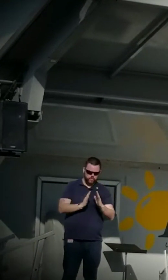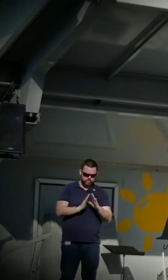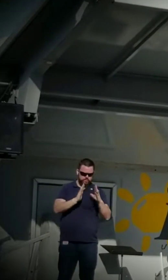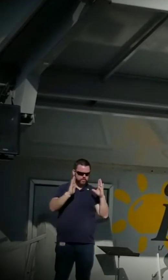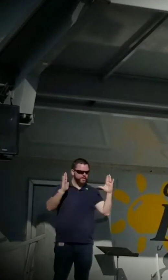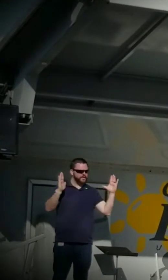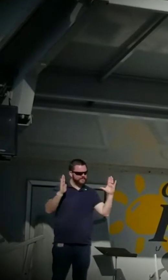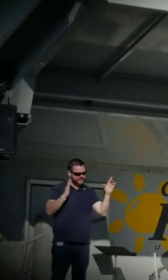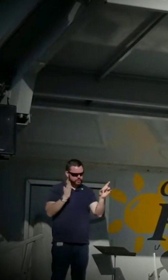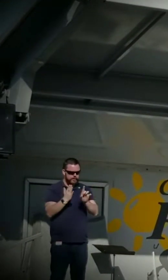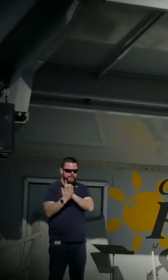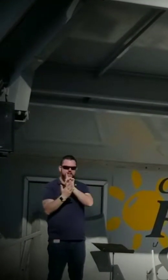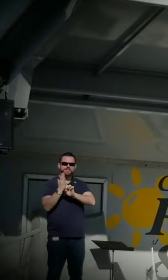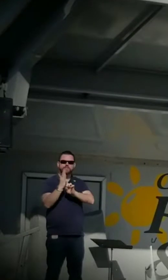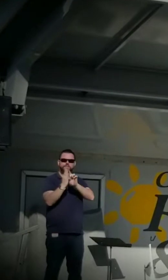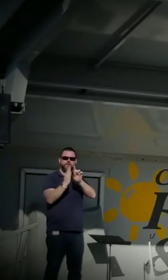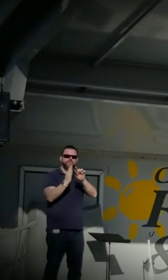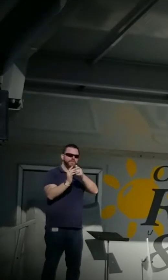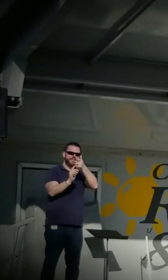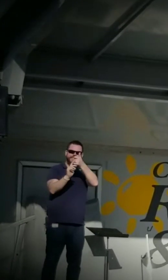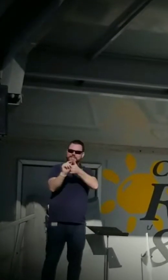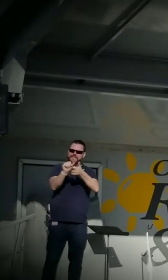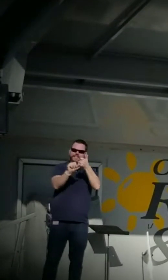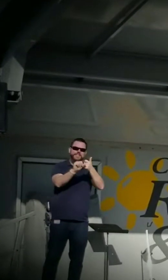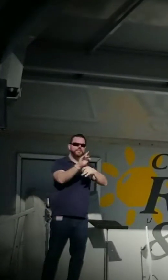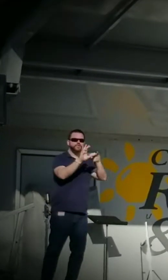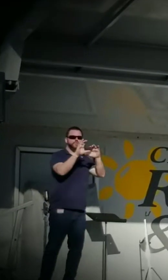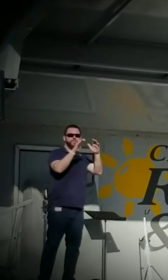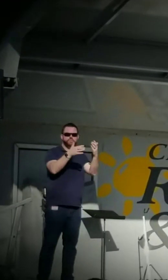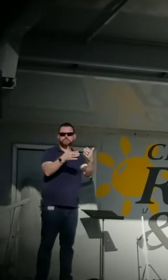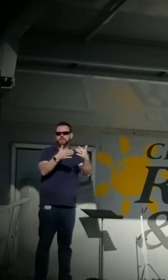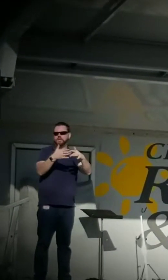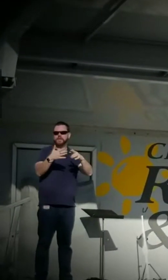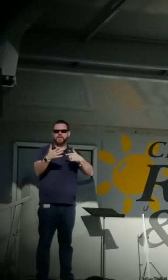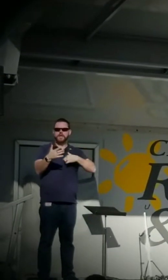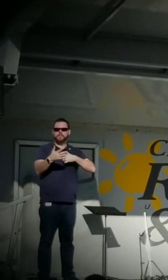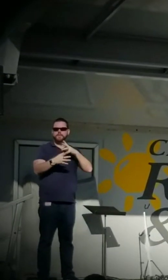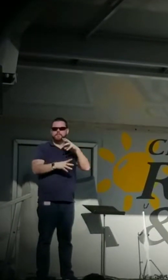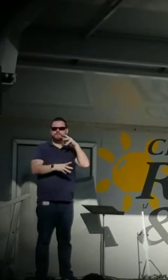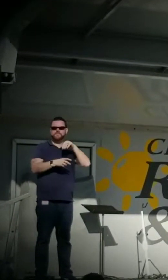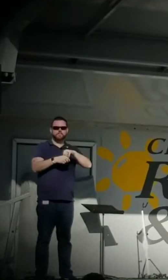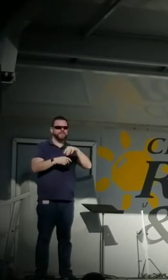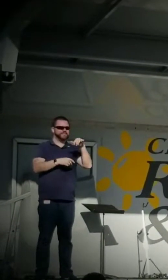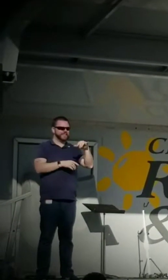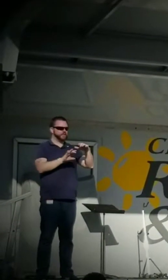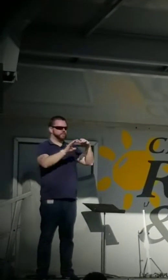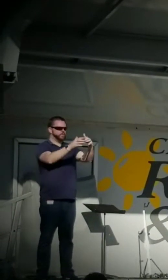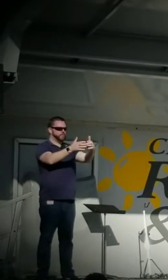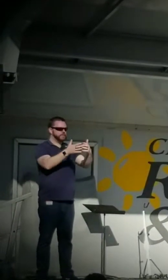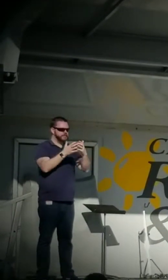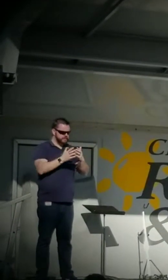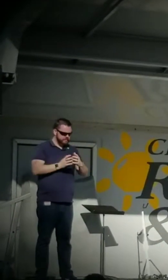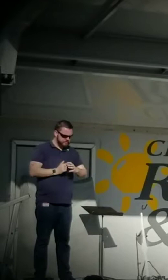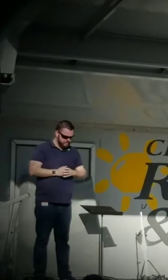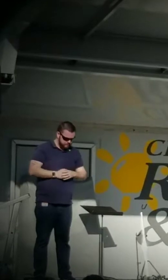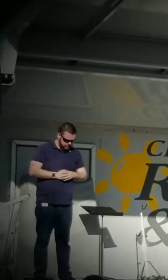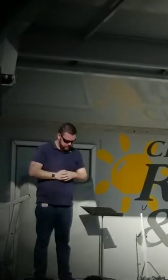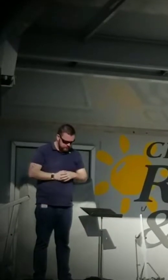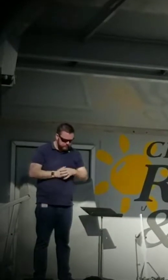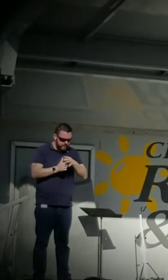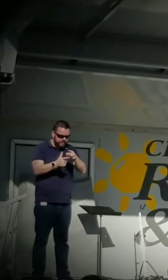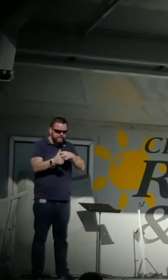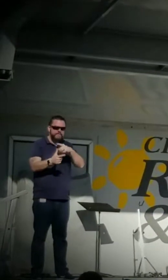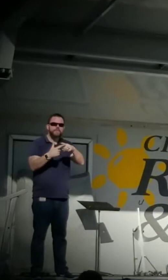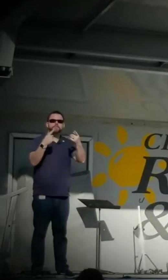for discrimination against every group. And I might be in one of those groups. Then